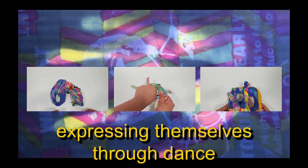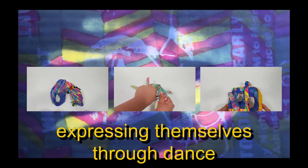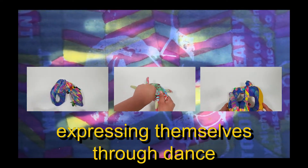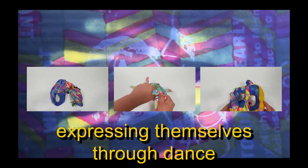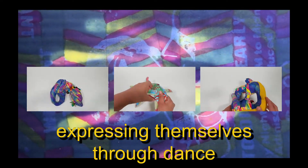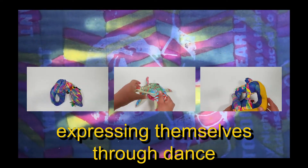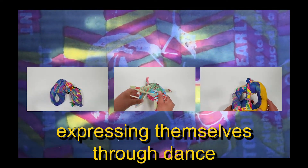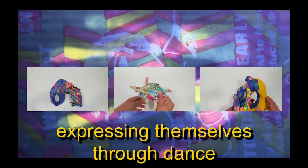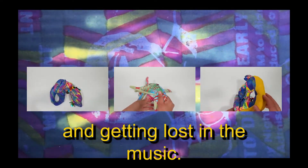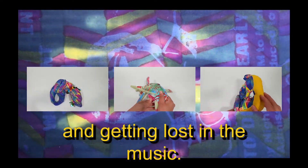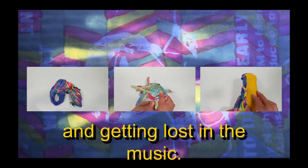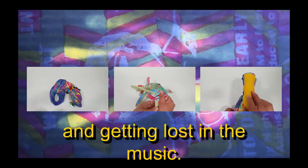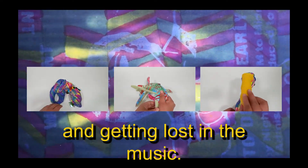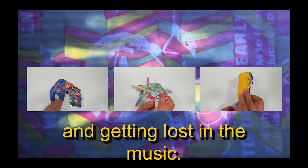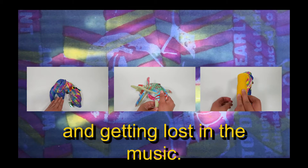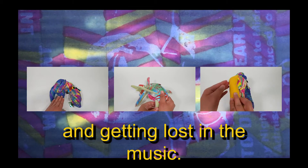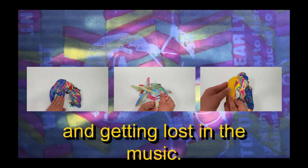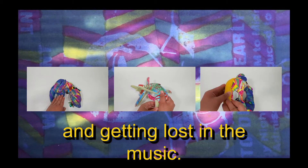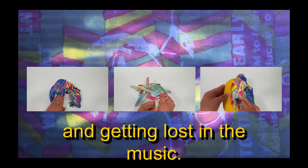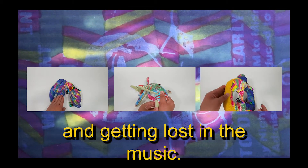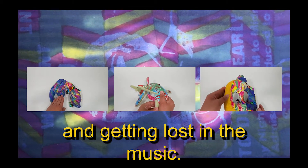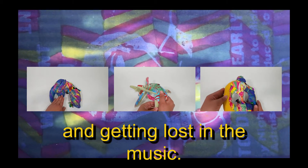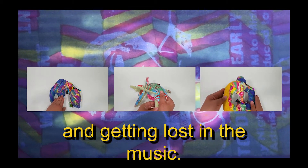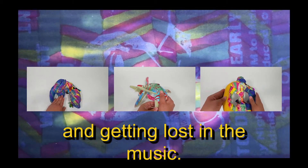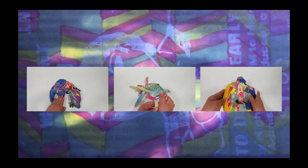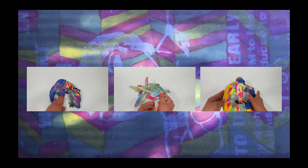through dance and getting lost in the music.